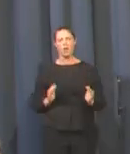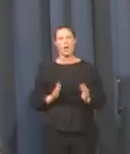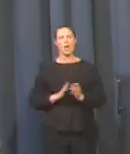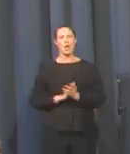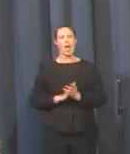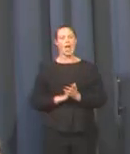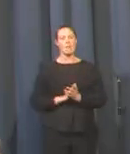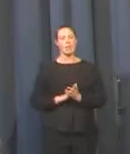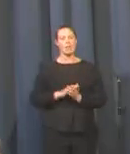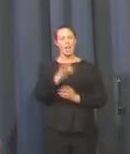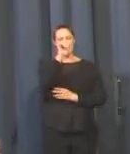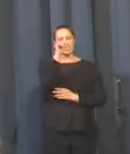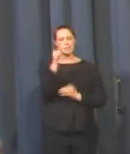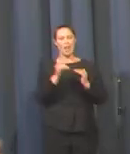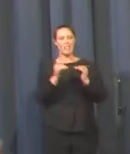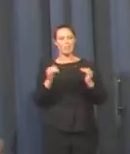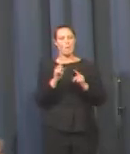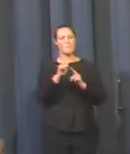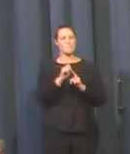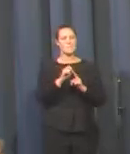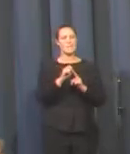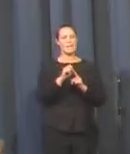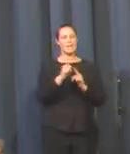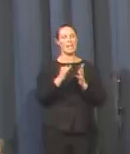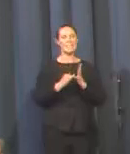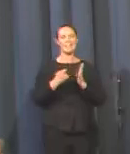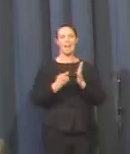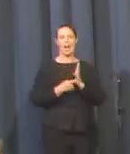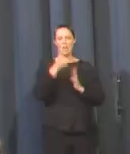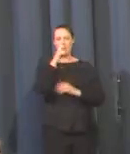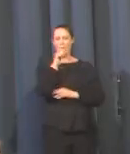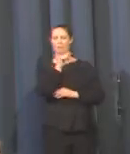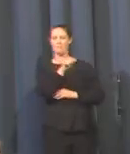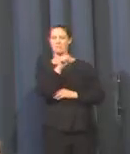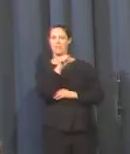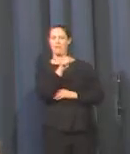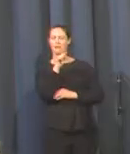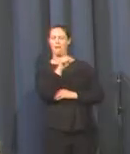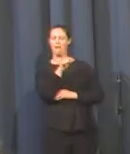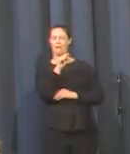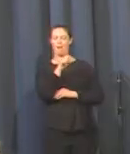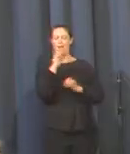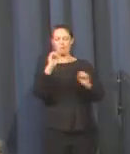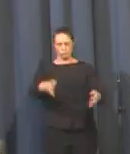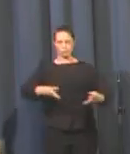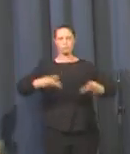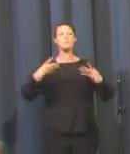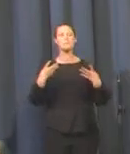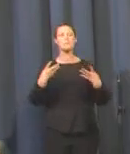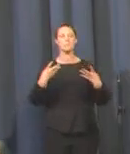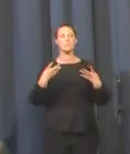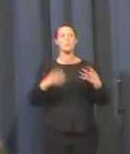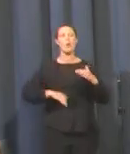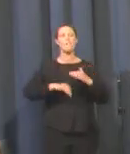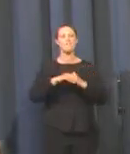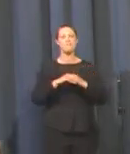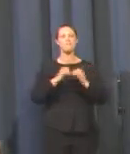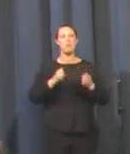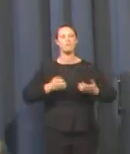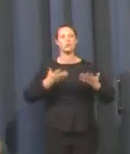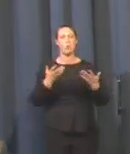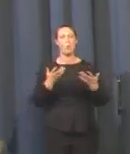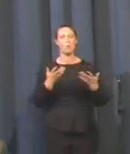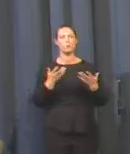SR use that, they pull it into a model, and then that's how we get our answers. It's best to incorporate as much